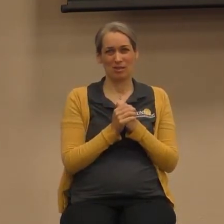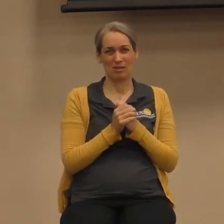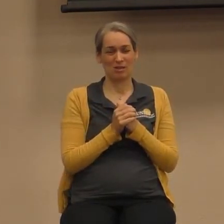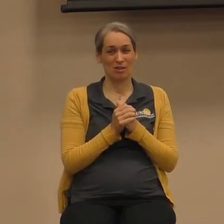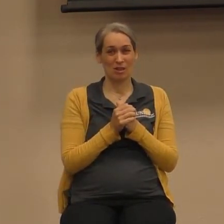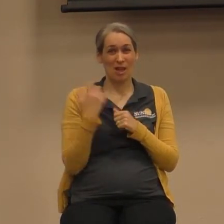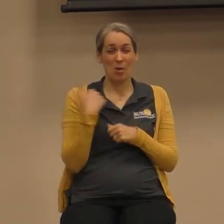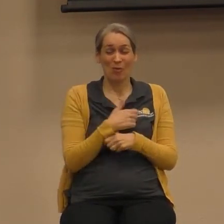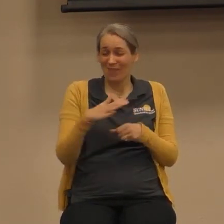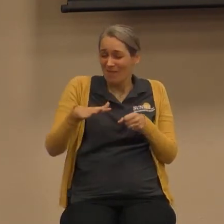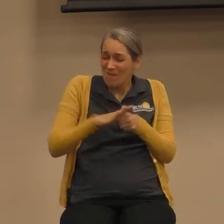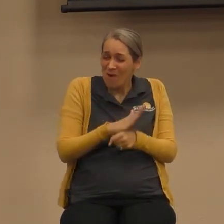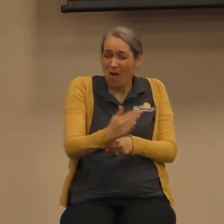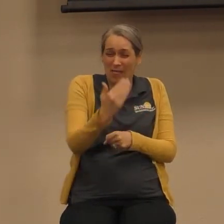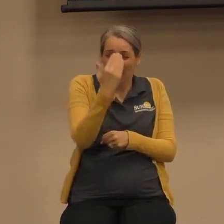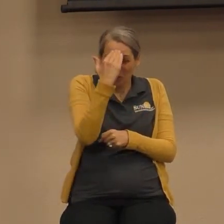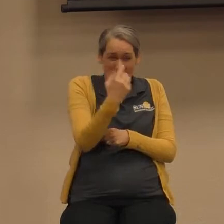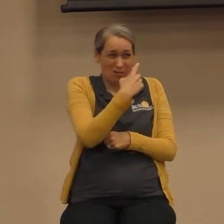Fully knowing these statistics.